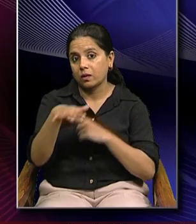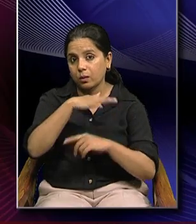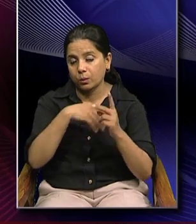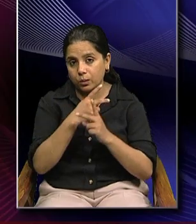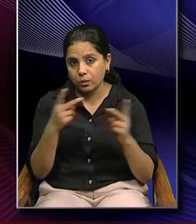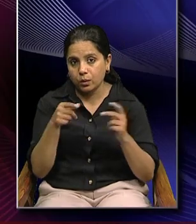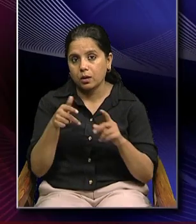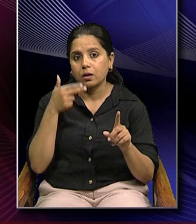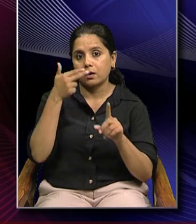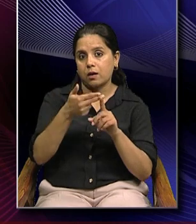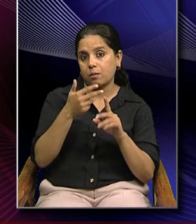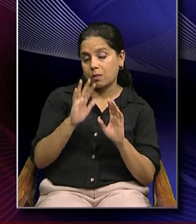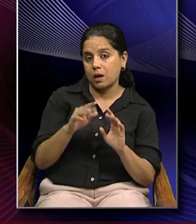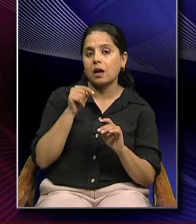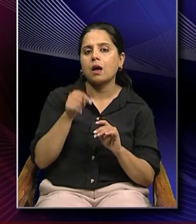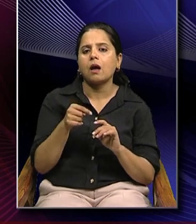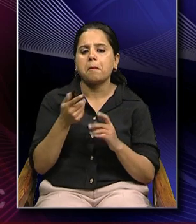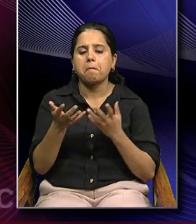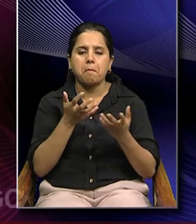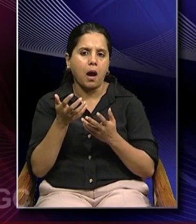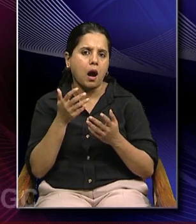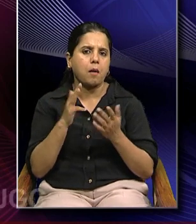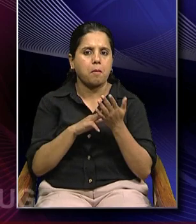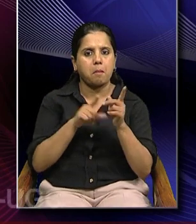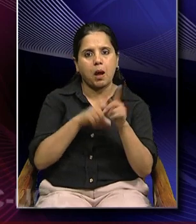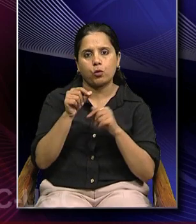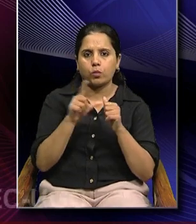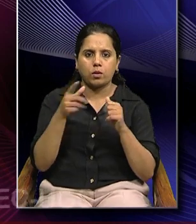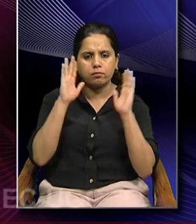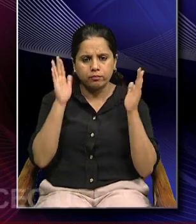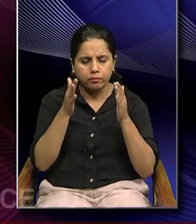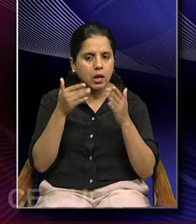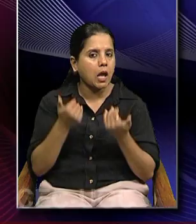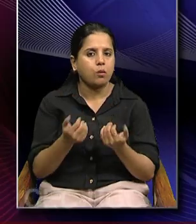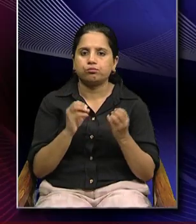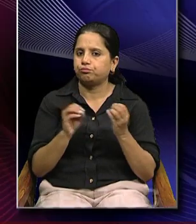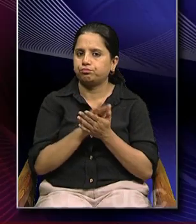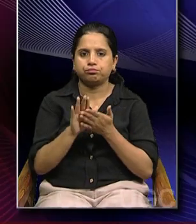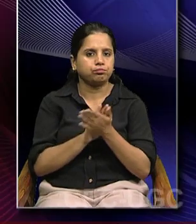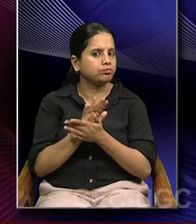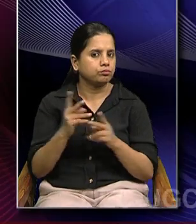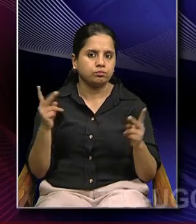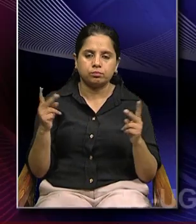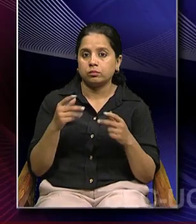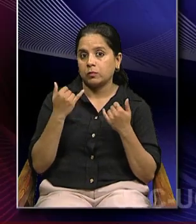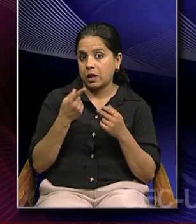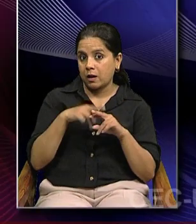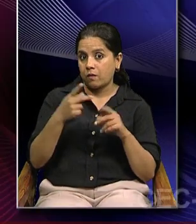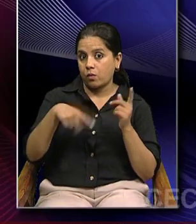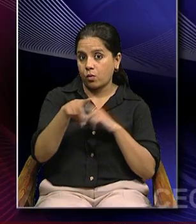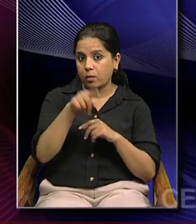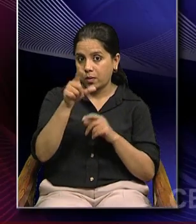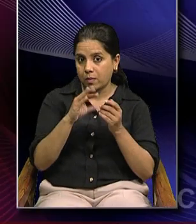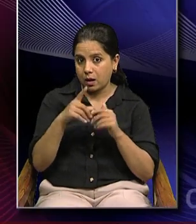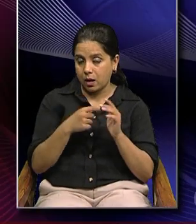is called technically being called as marketing myopia, that is no more there. If you are involving your